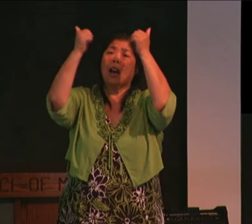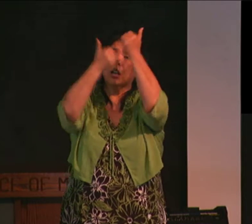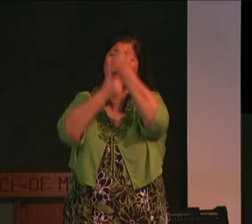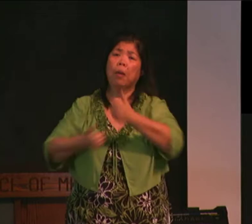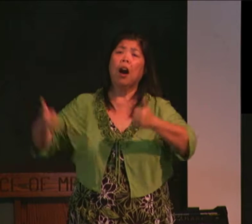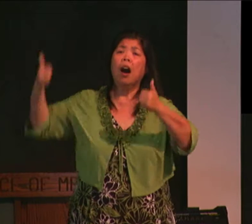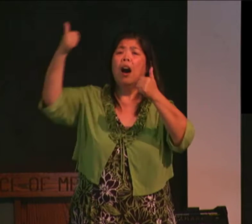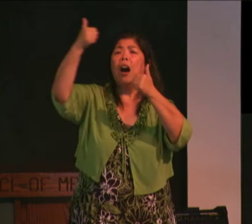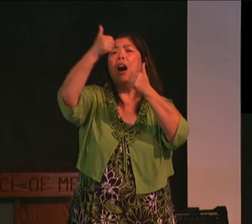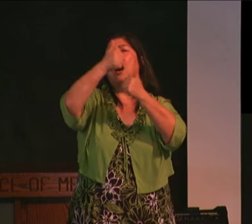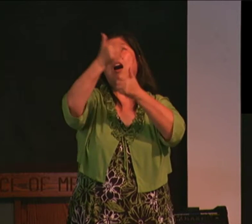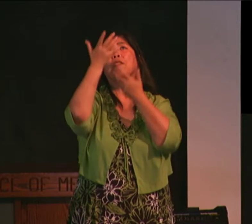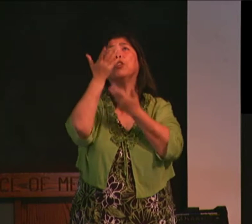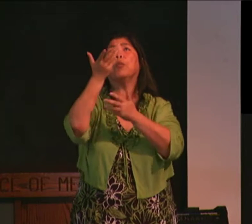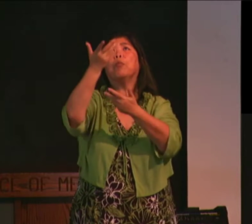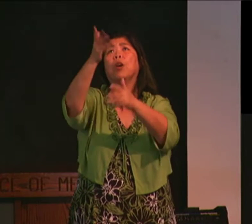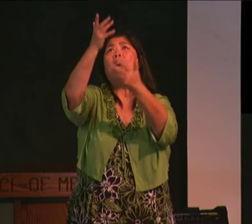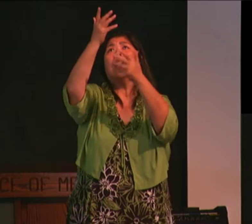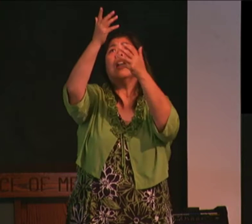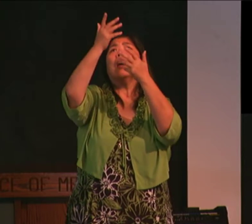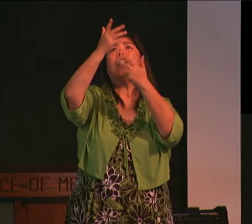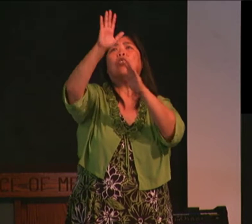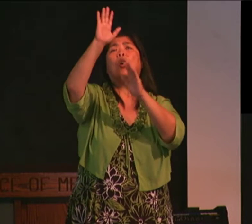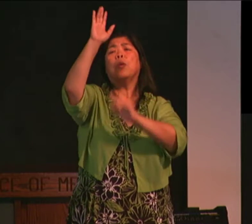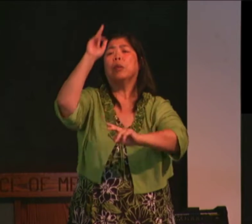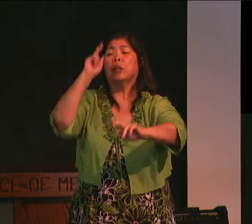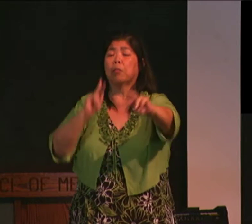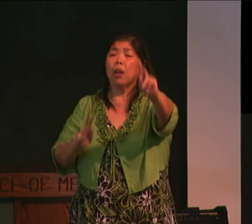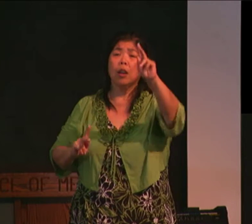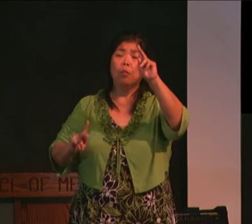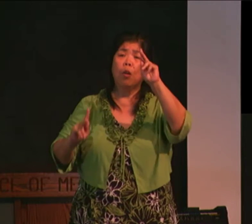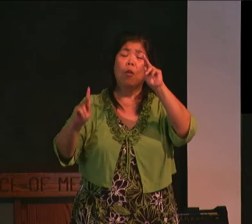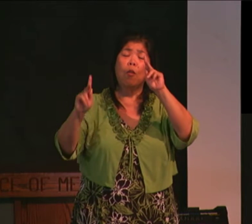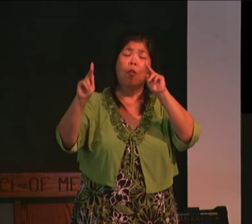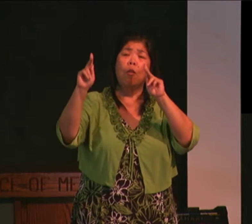exalted above the praise of your